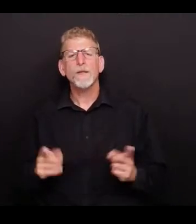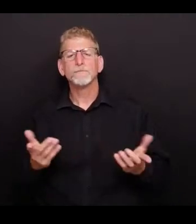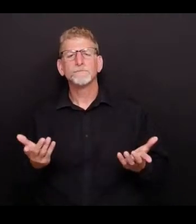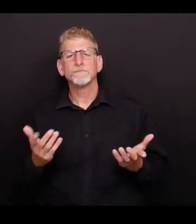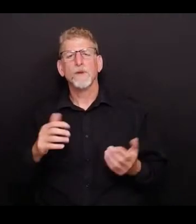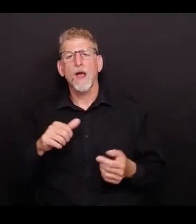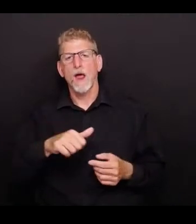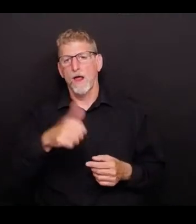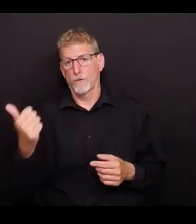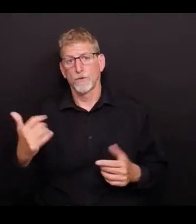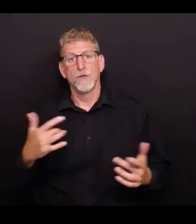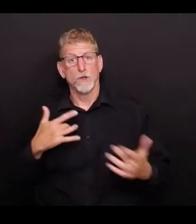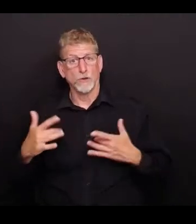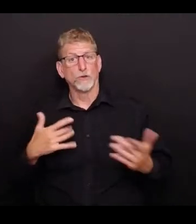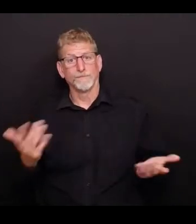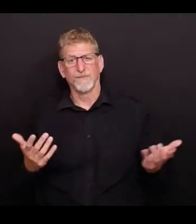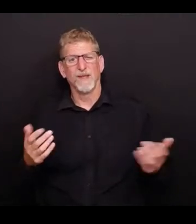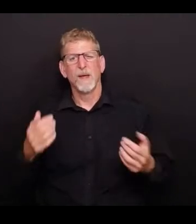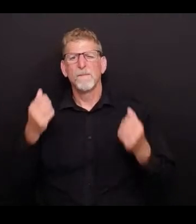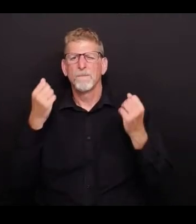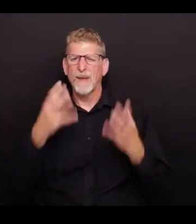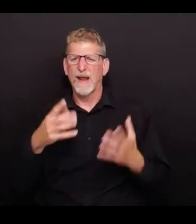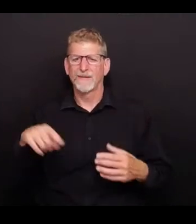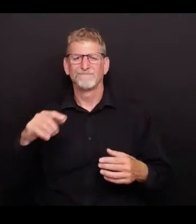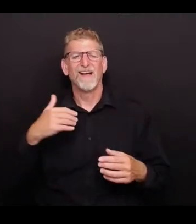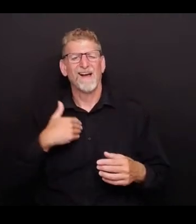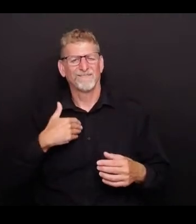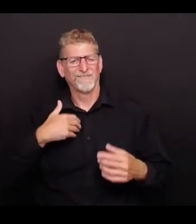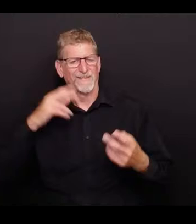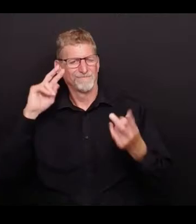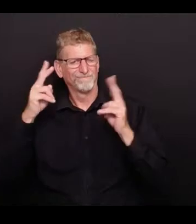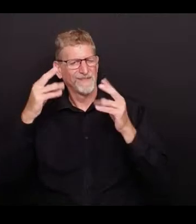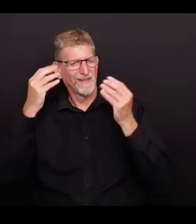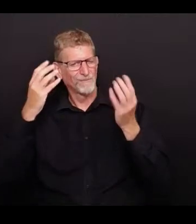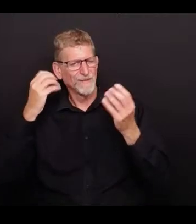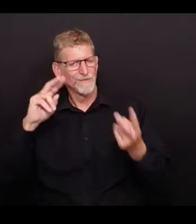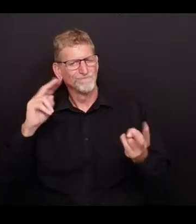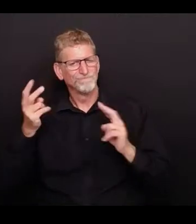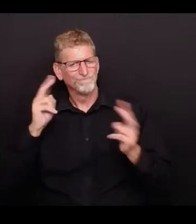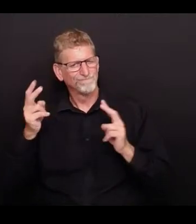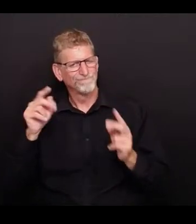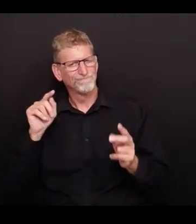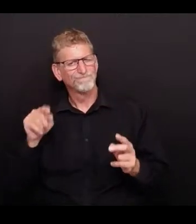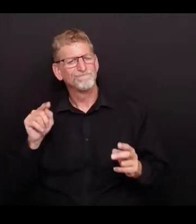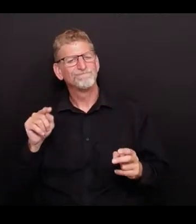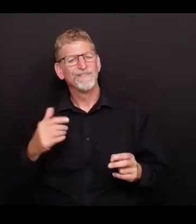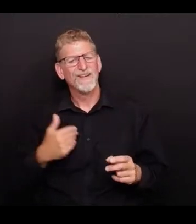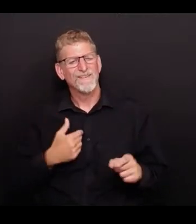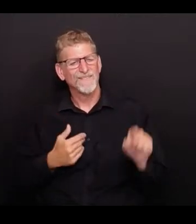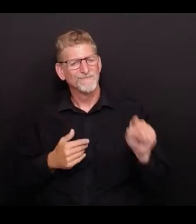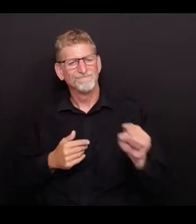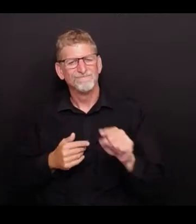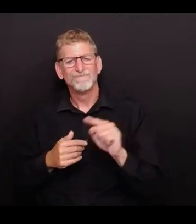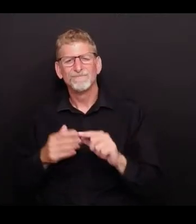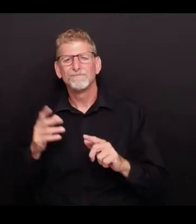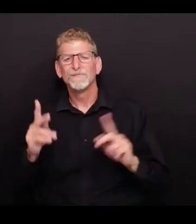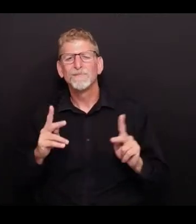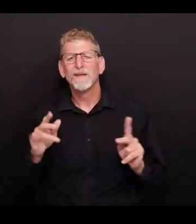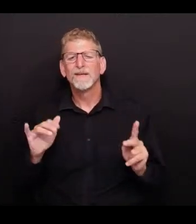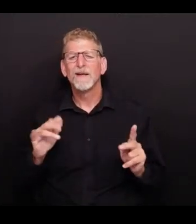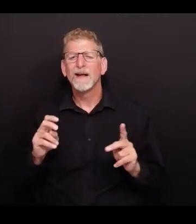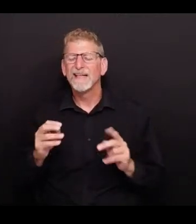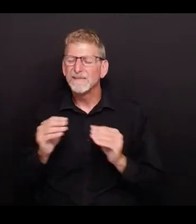and just there's a lot of misinformation out there that gets into our communities at different rates, and so